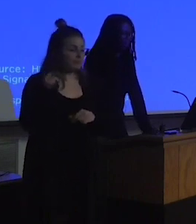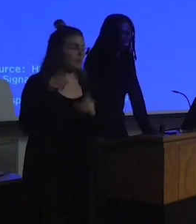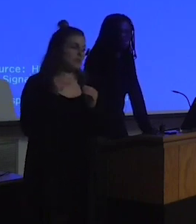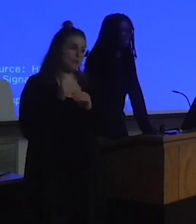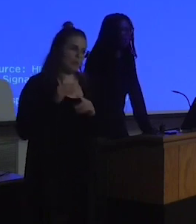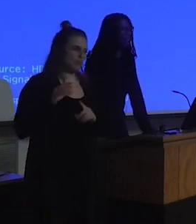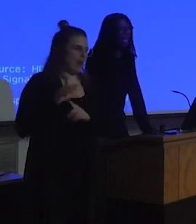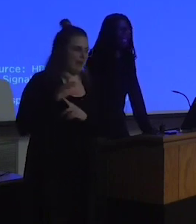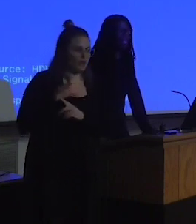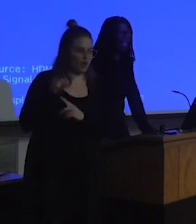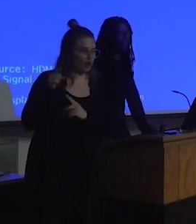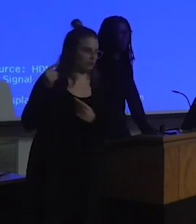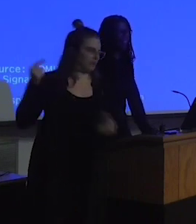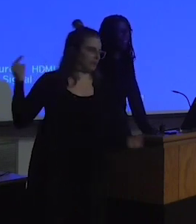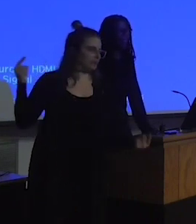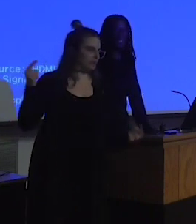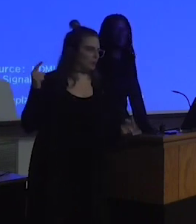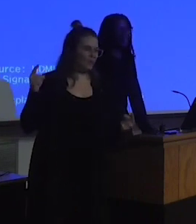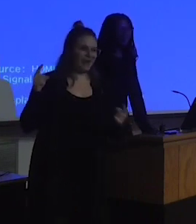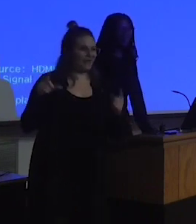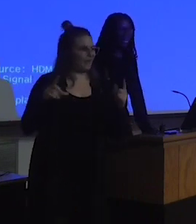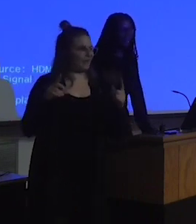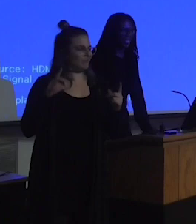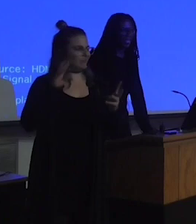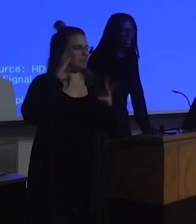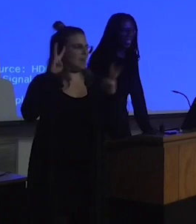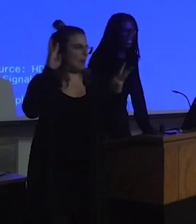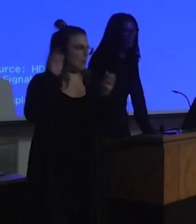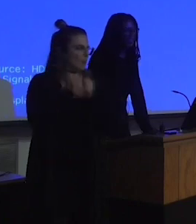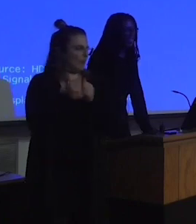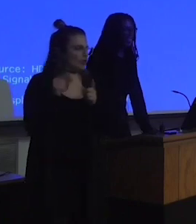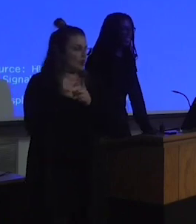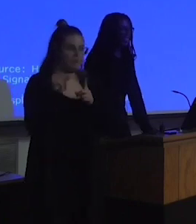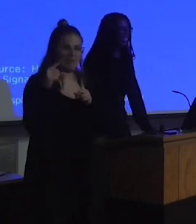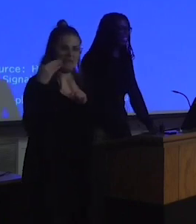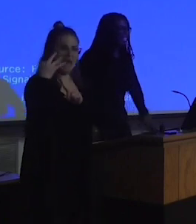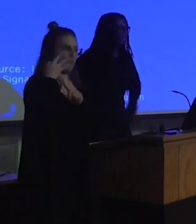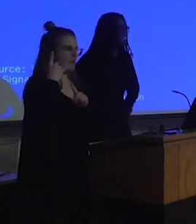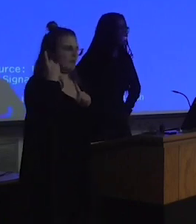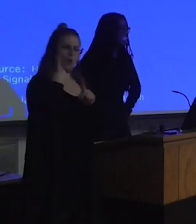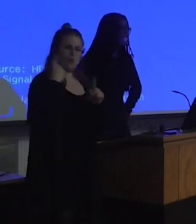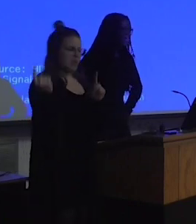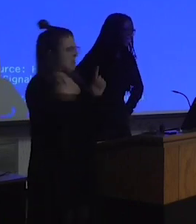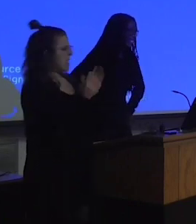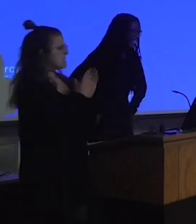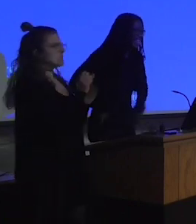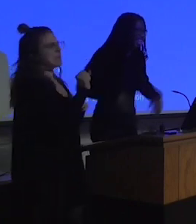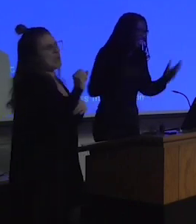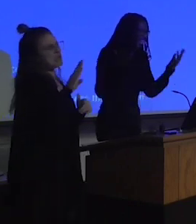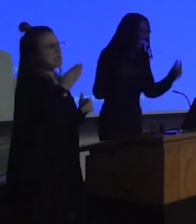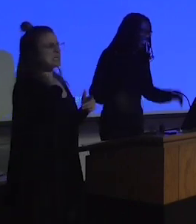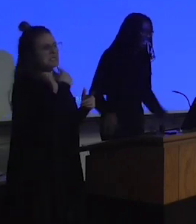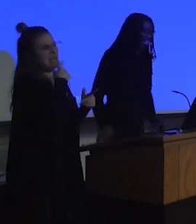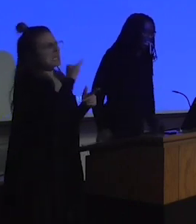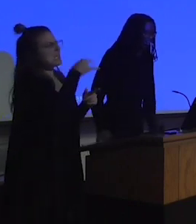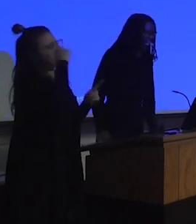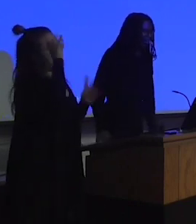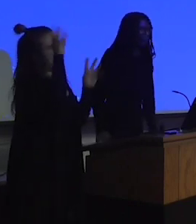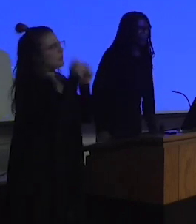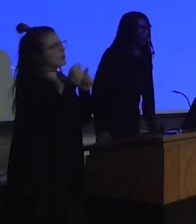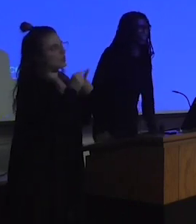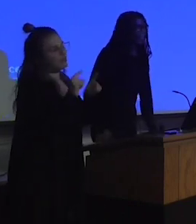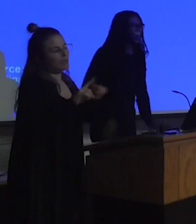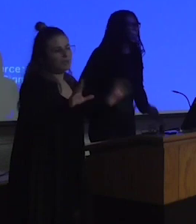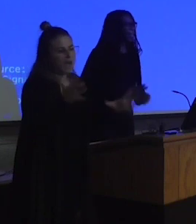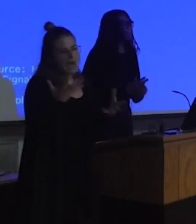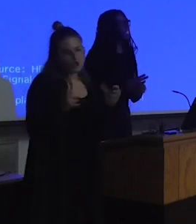one that I think coined the term. Now they've got me on camera, so, like, you know, someone's gonna come back and say, "They have to say it." And I will